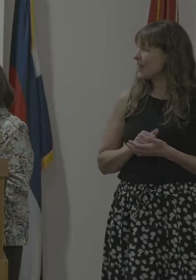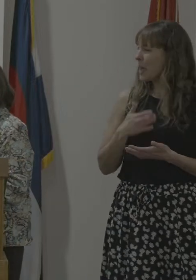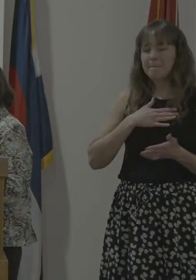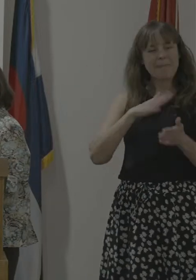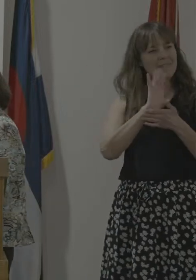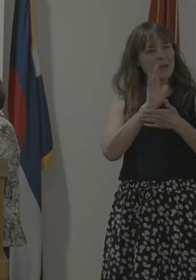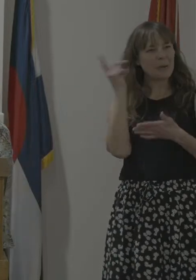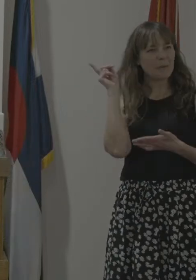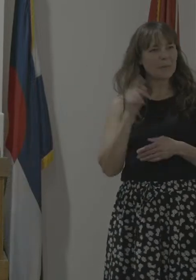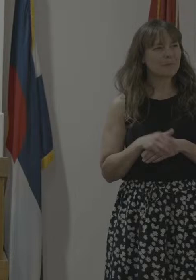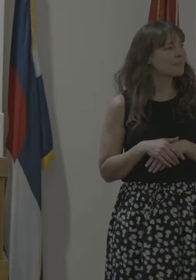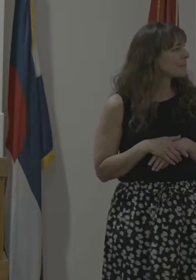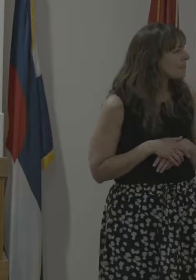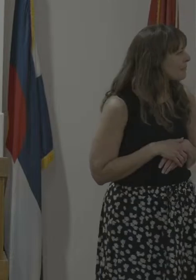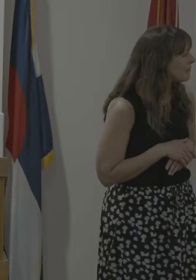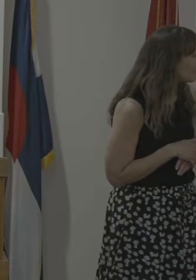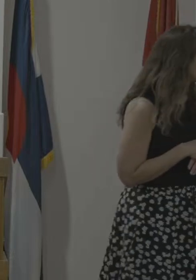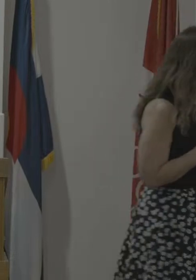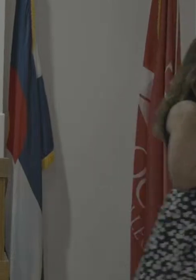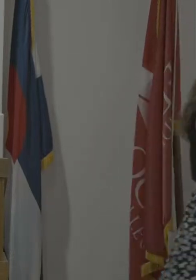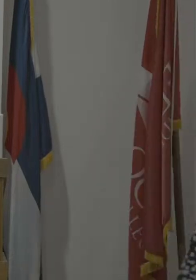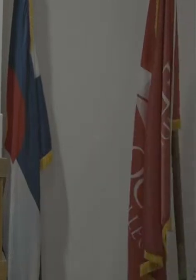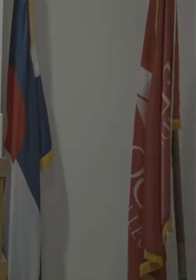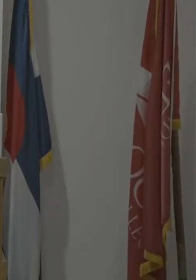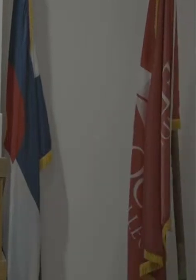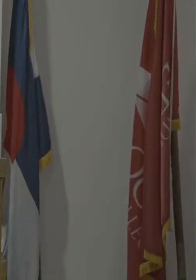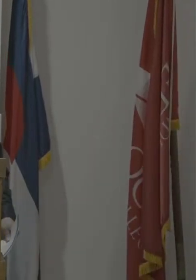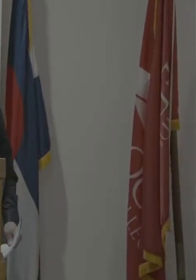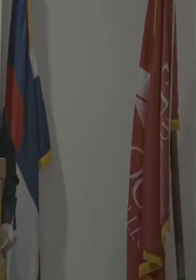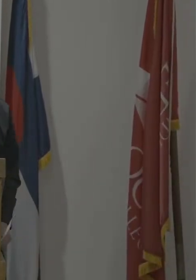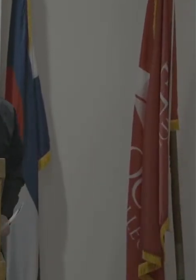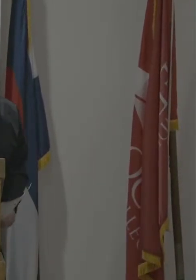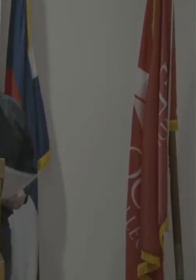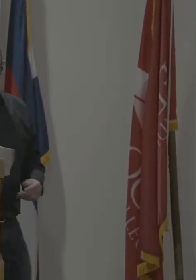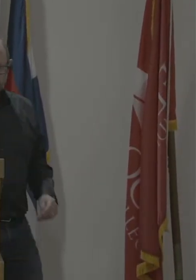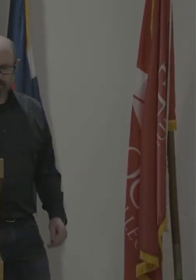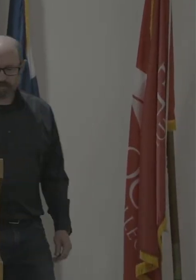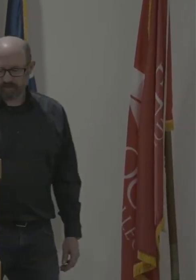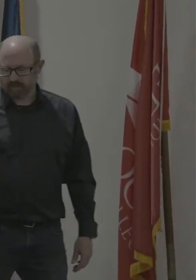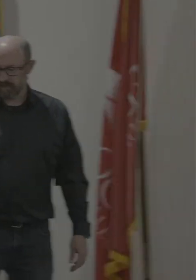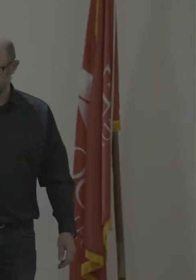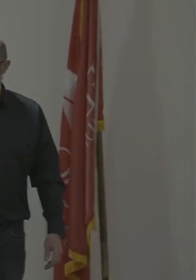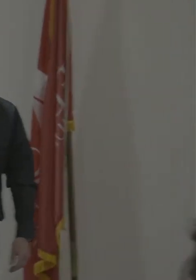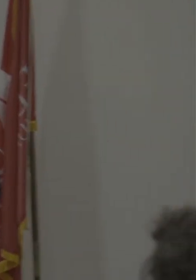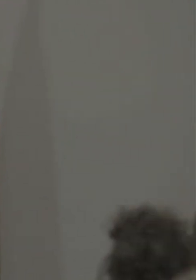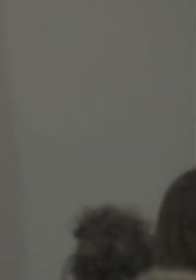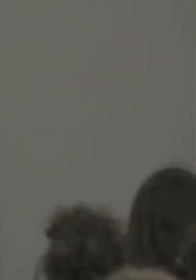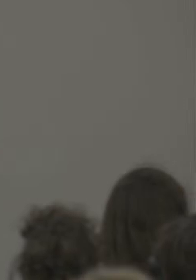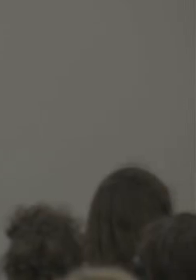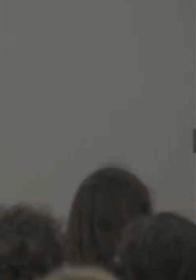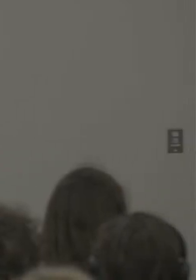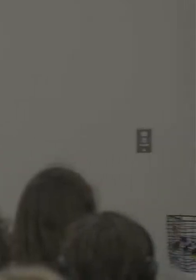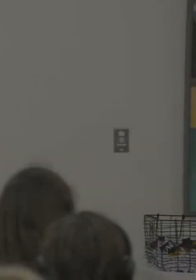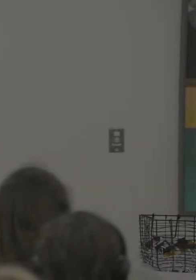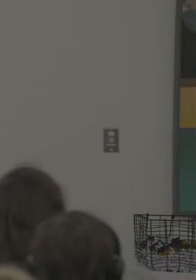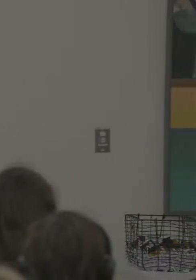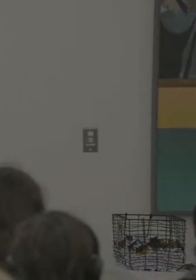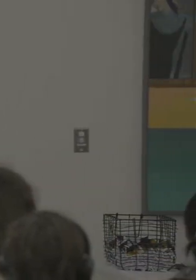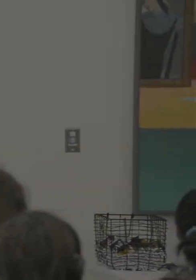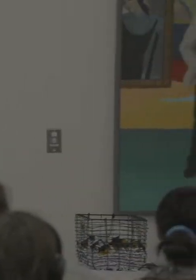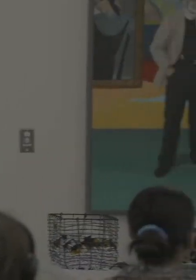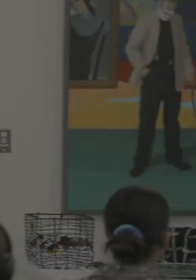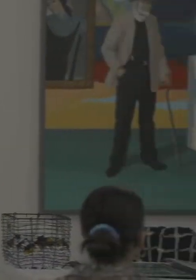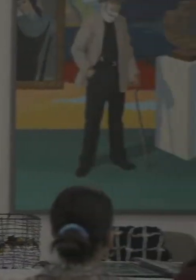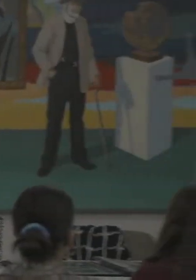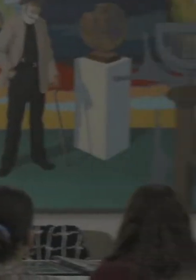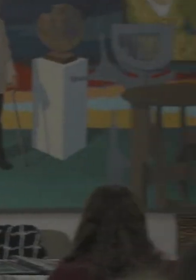video. You create one's own world takes courage by O'Keefe, Georgia. Let me show you what